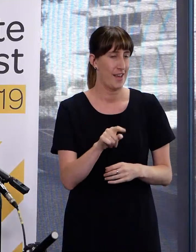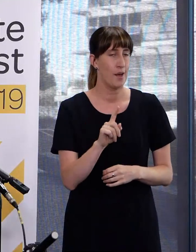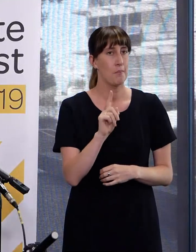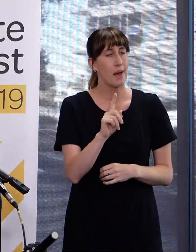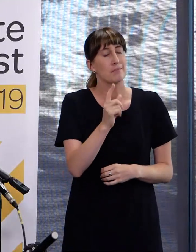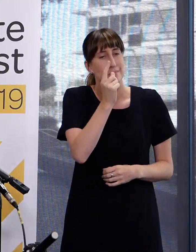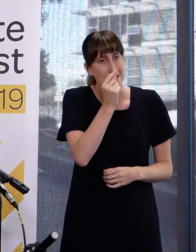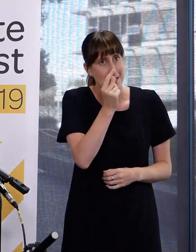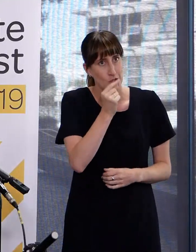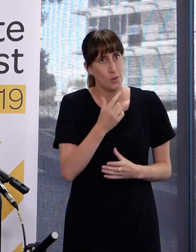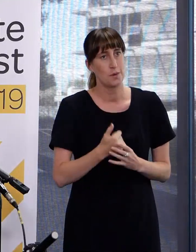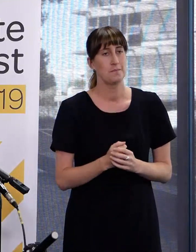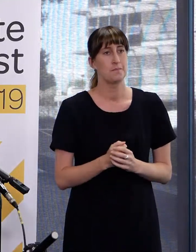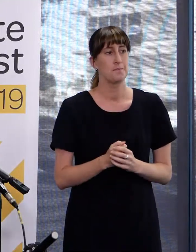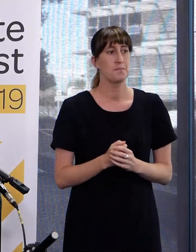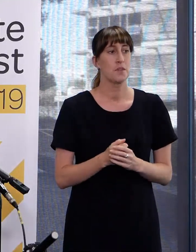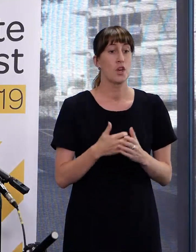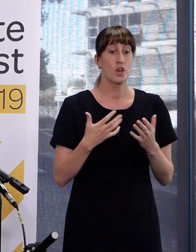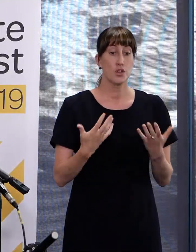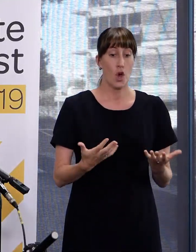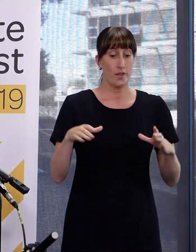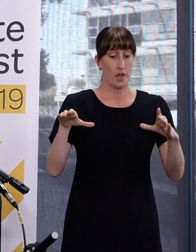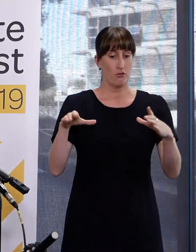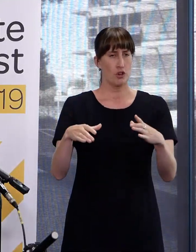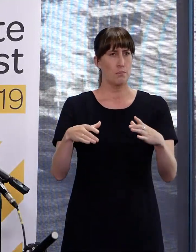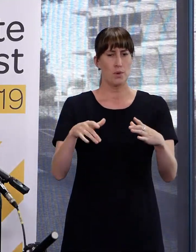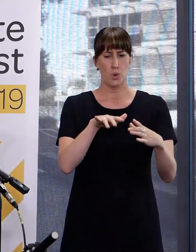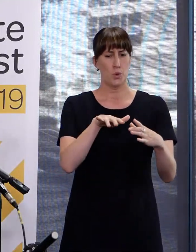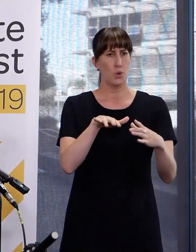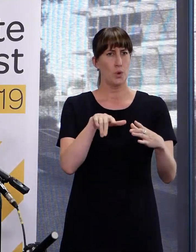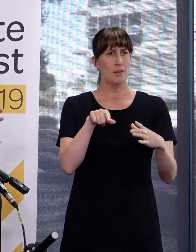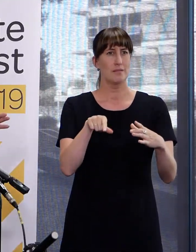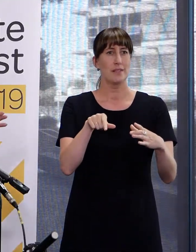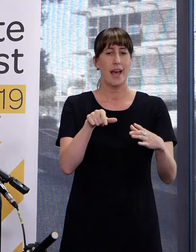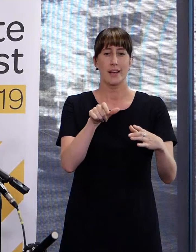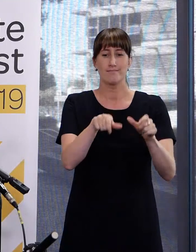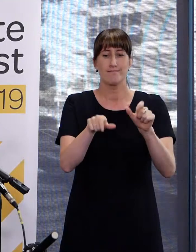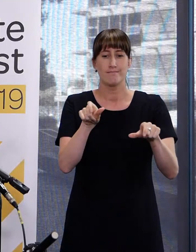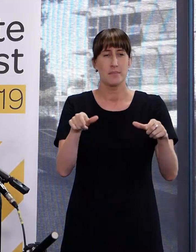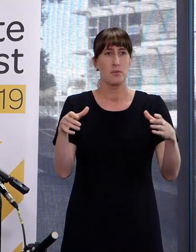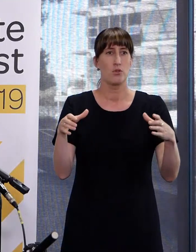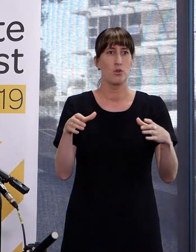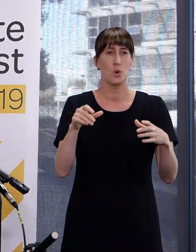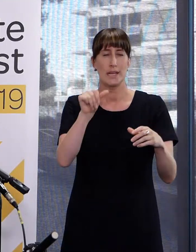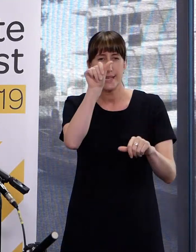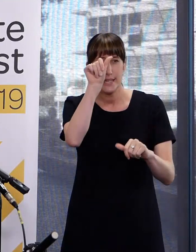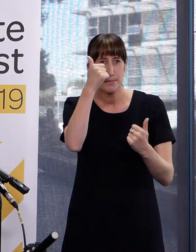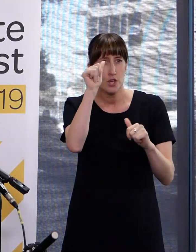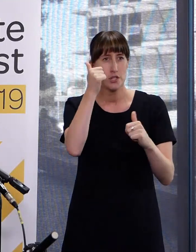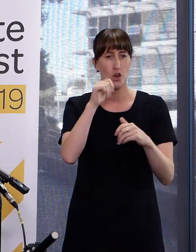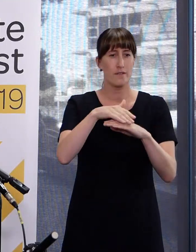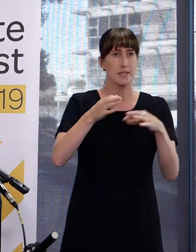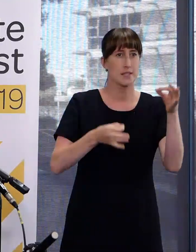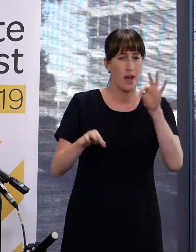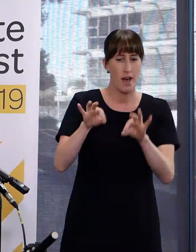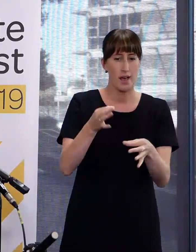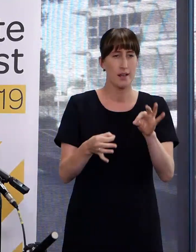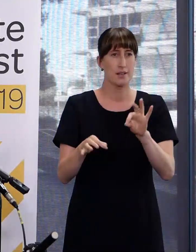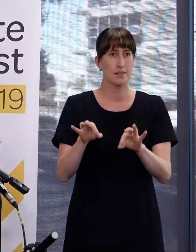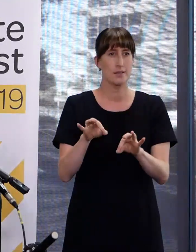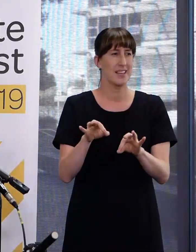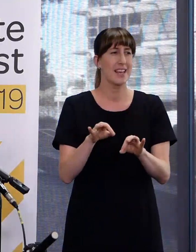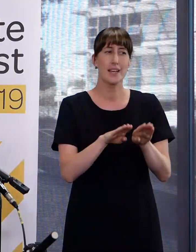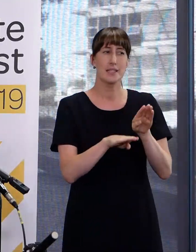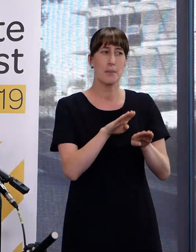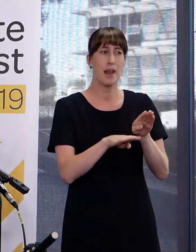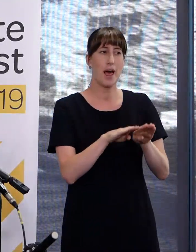group of scientists, the Scientific Technical Advisory Group. It's similar to the one that it includes many of the people who were on